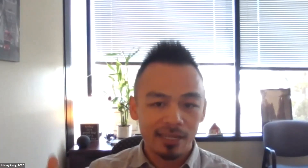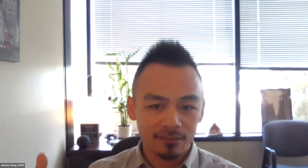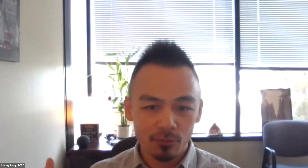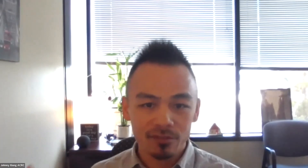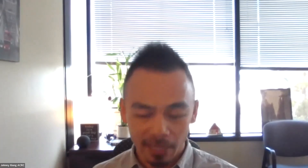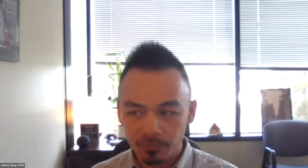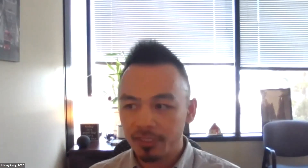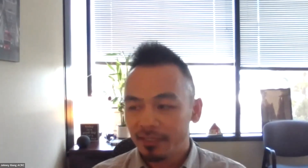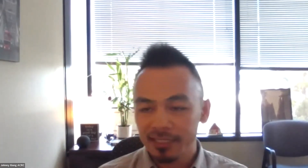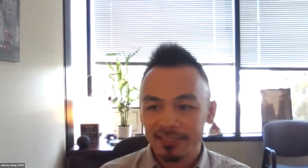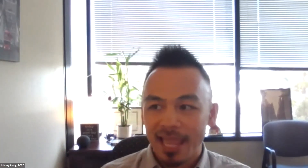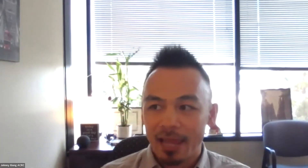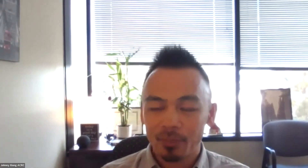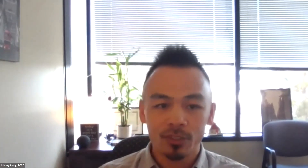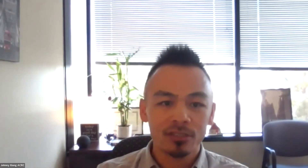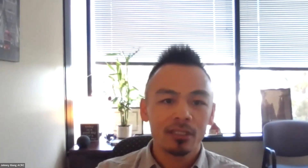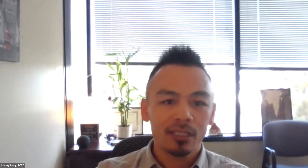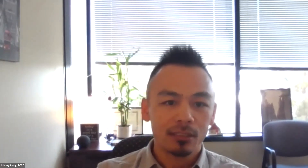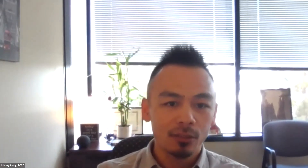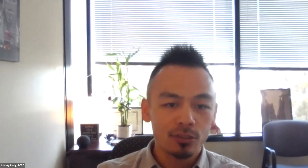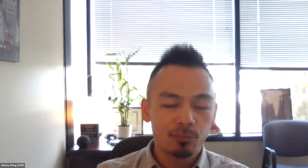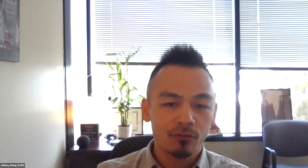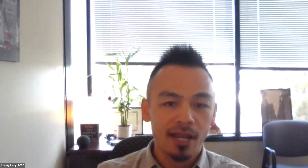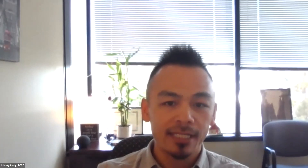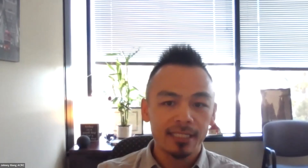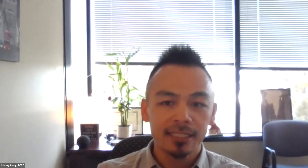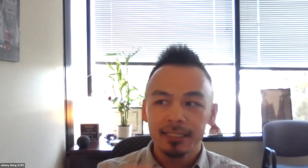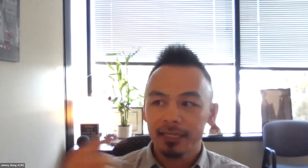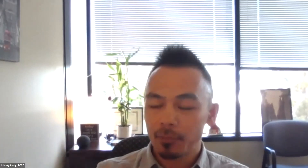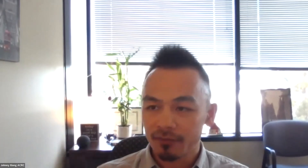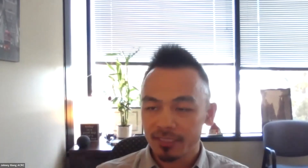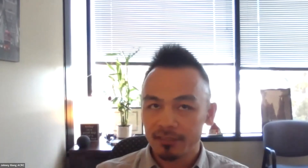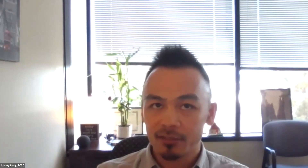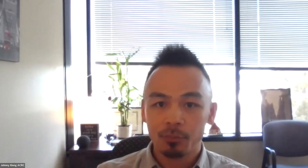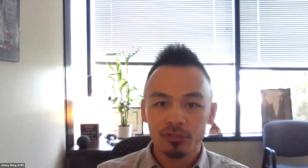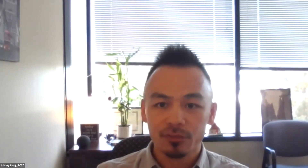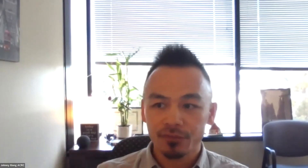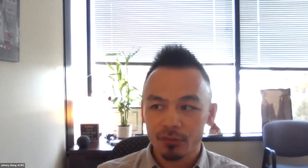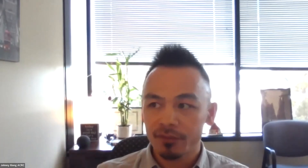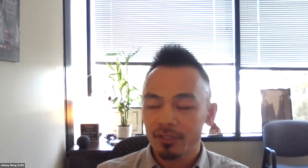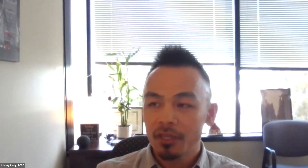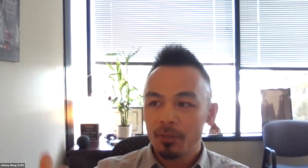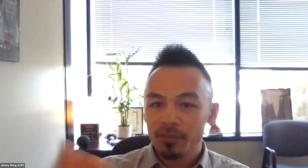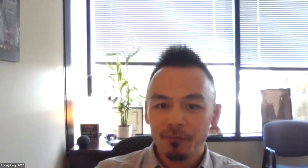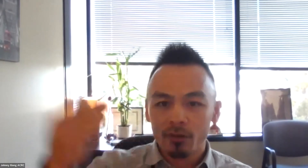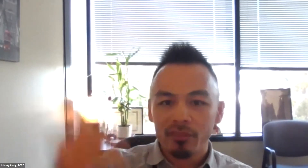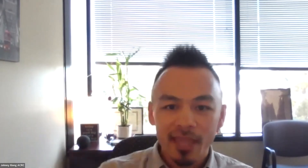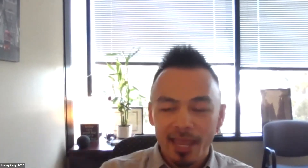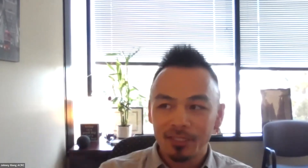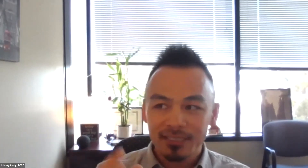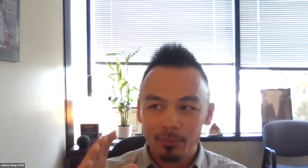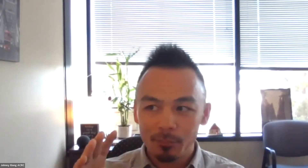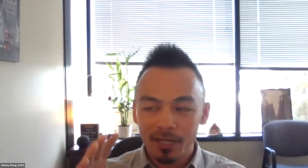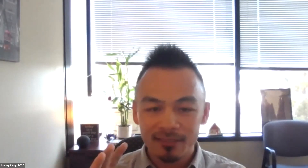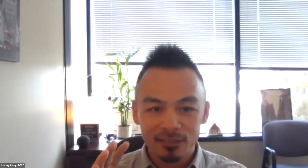at the next few steps that needs to happen, which includes providing obviously intern a purchase of service. But before